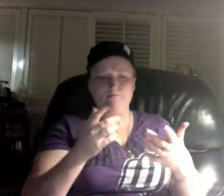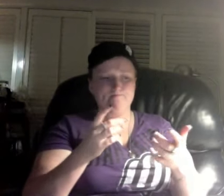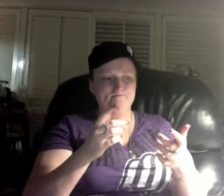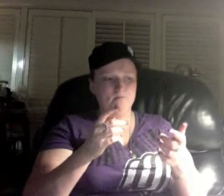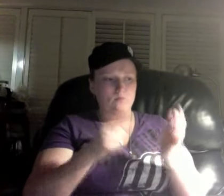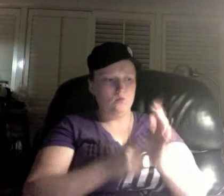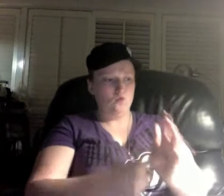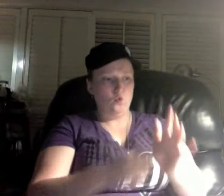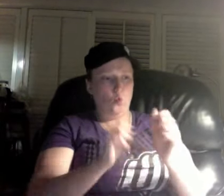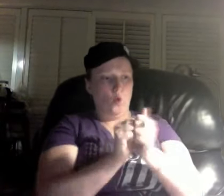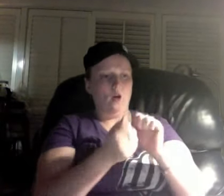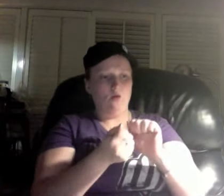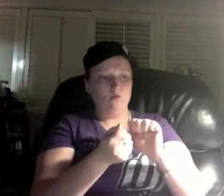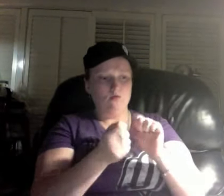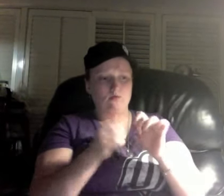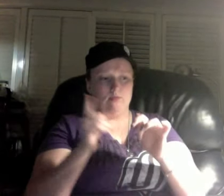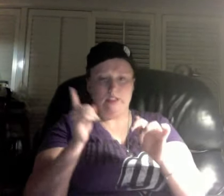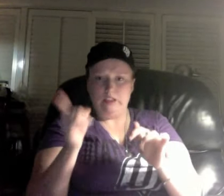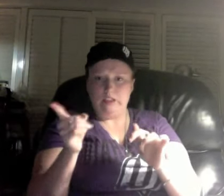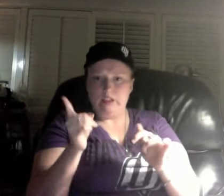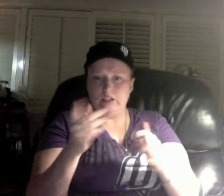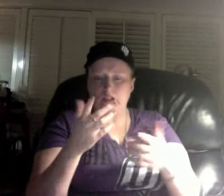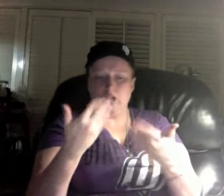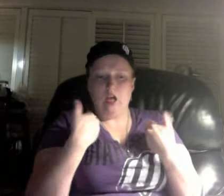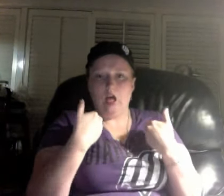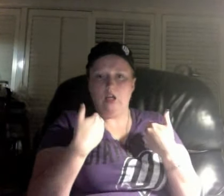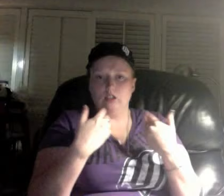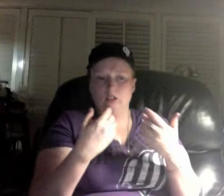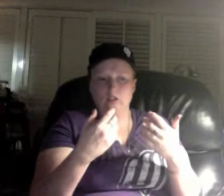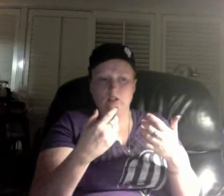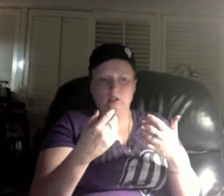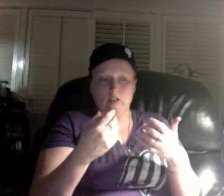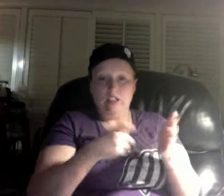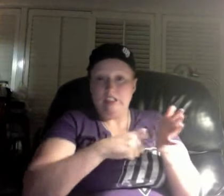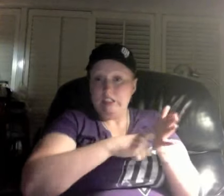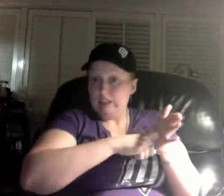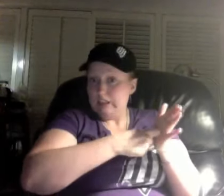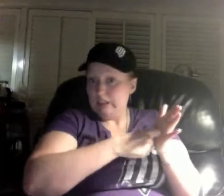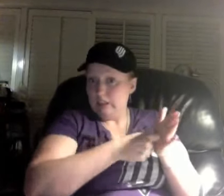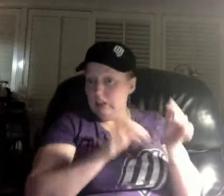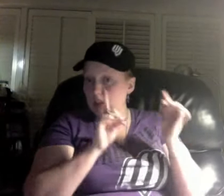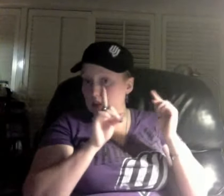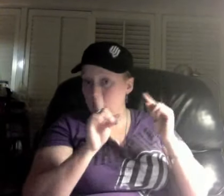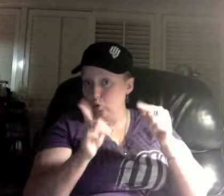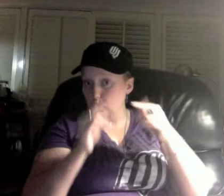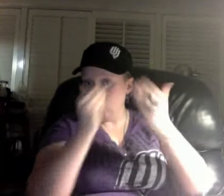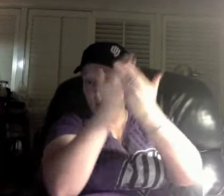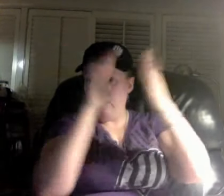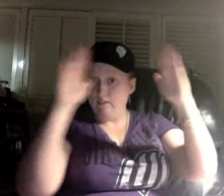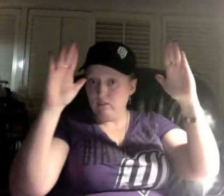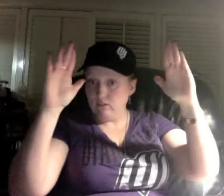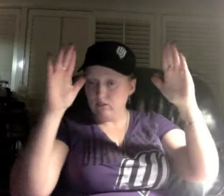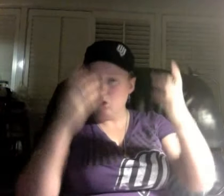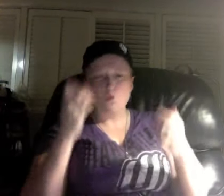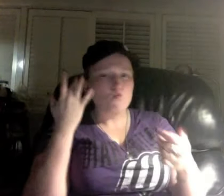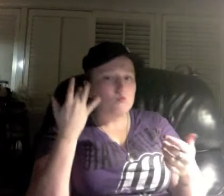And then after that, During this whole time, Father Jim is giving his